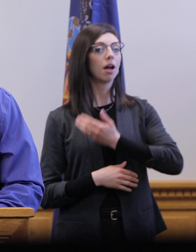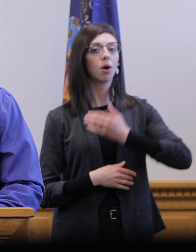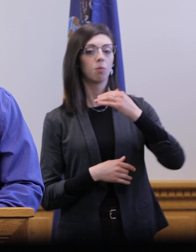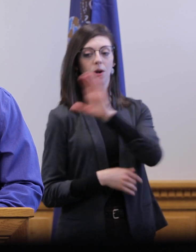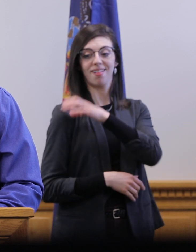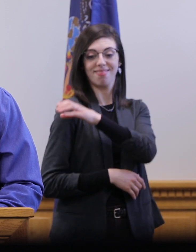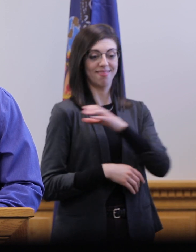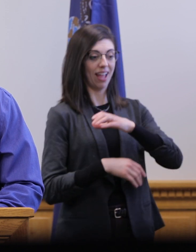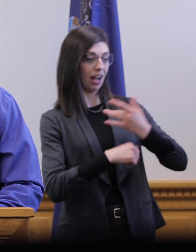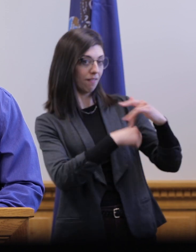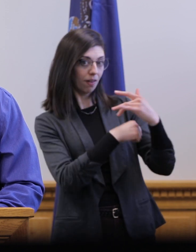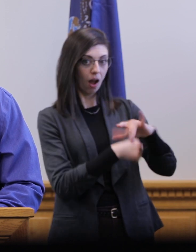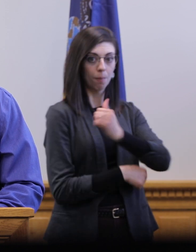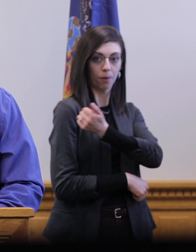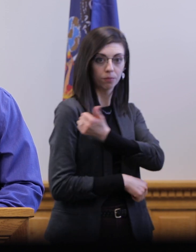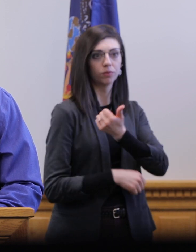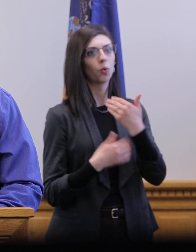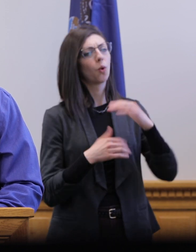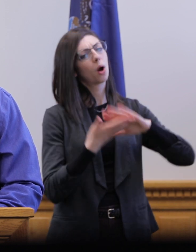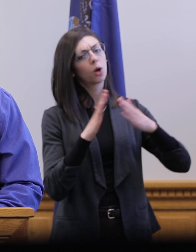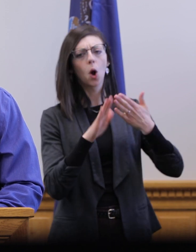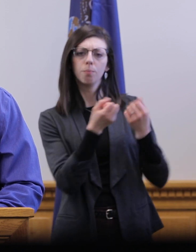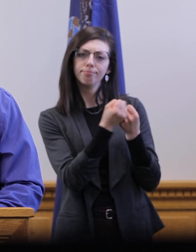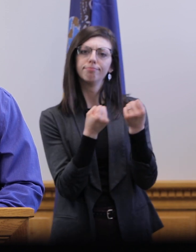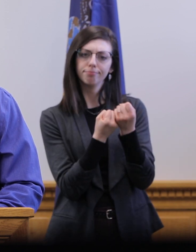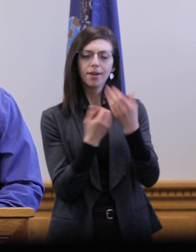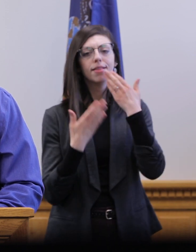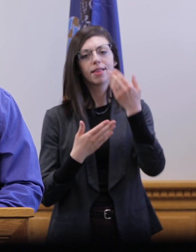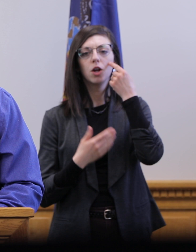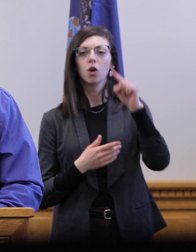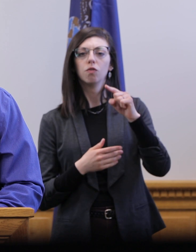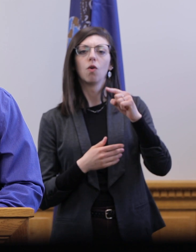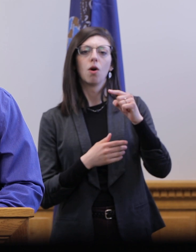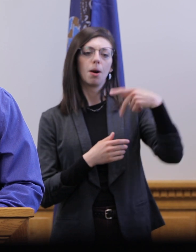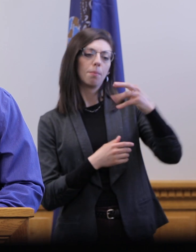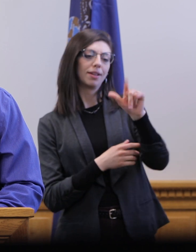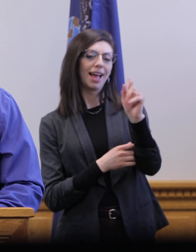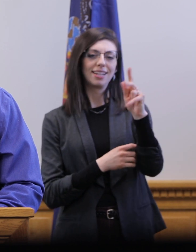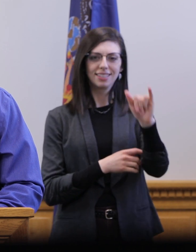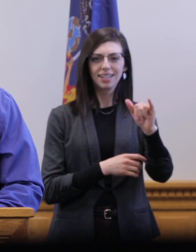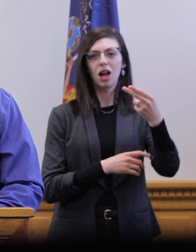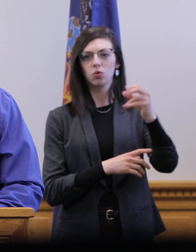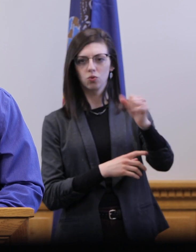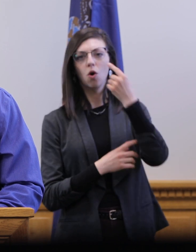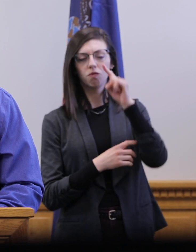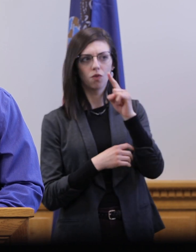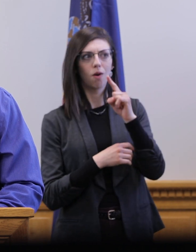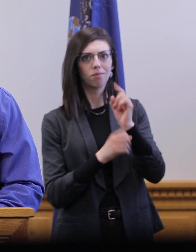effort, and thank you to the Pulaski School District and Superintendent Jennings for making the high school available for this vaccination